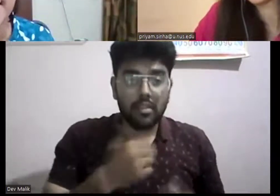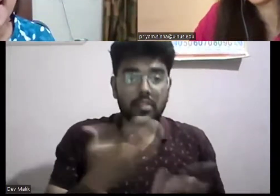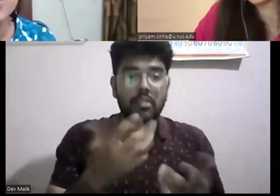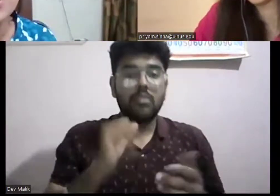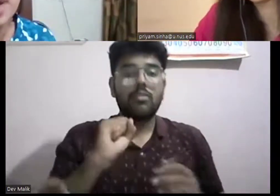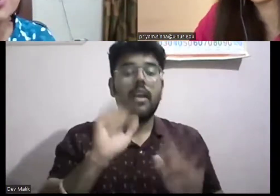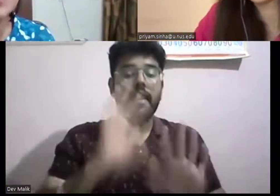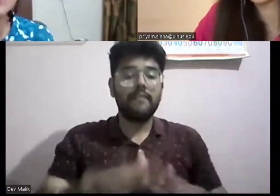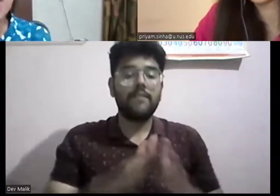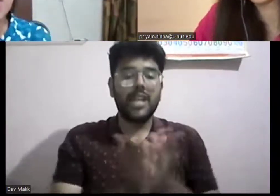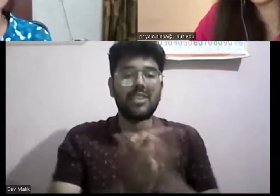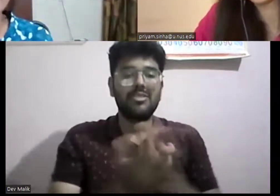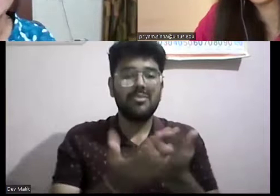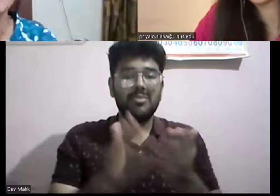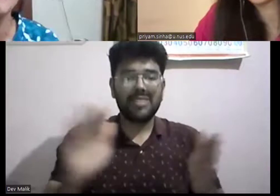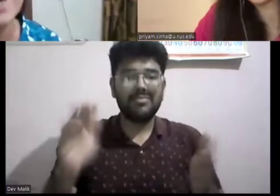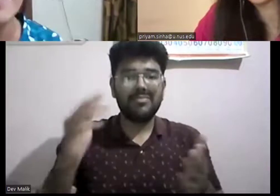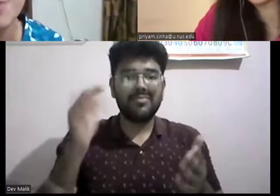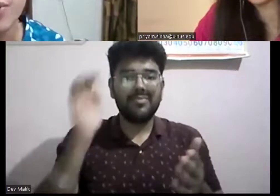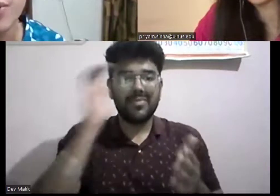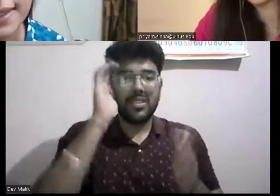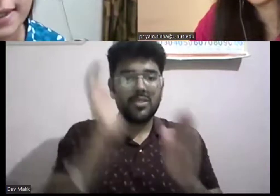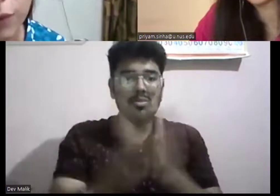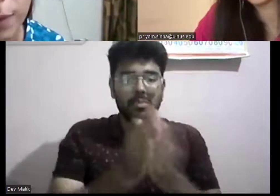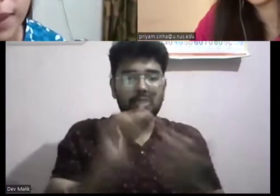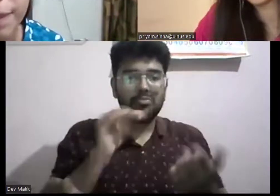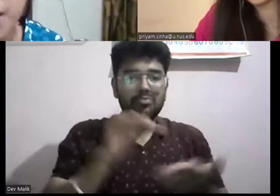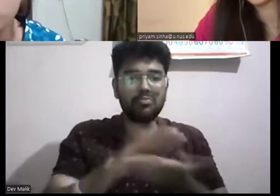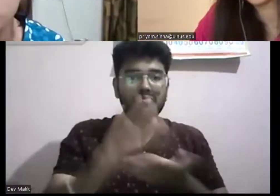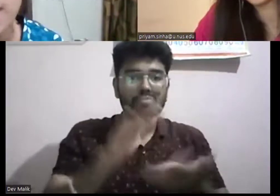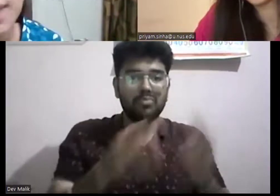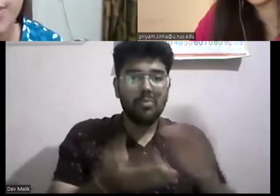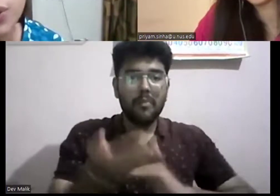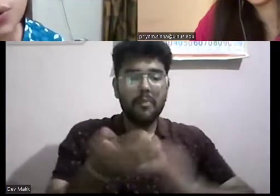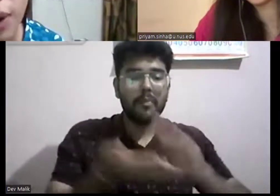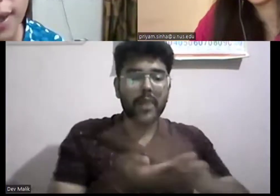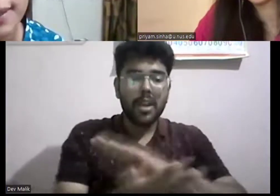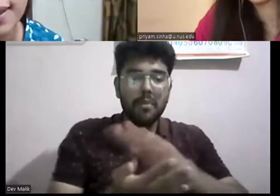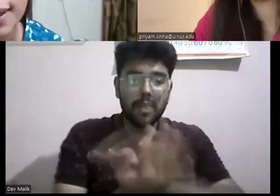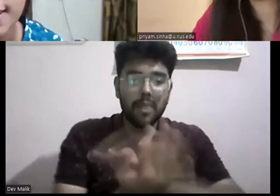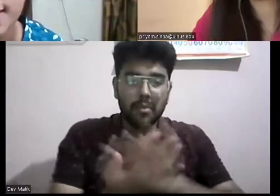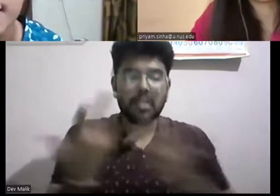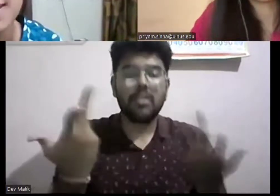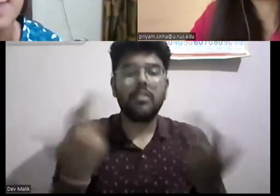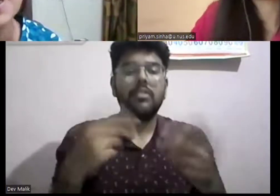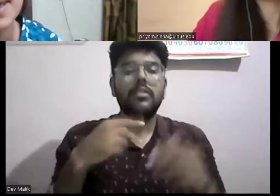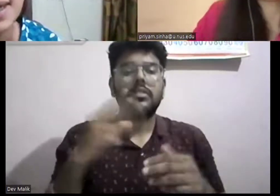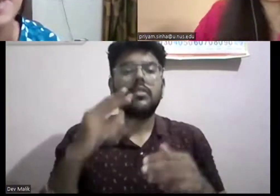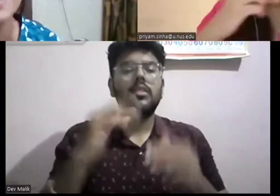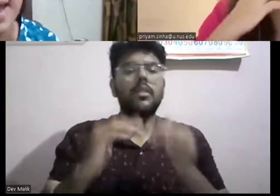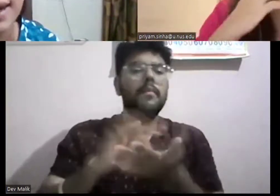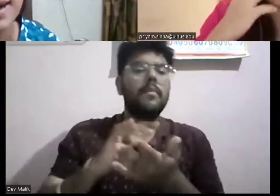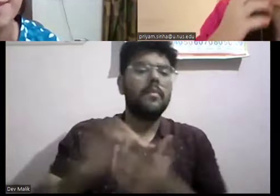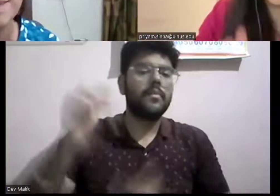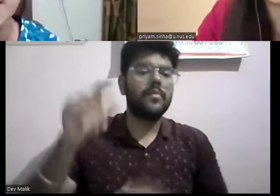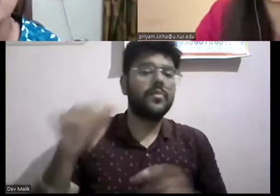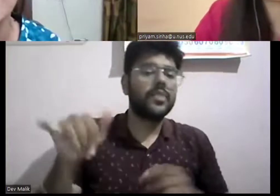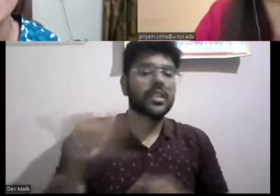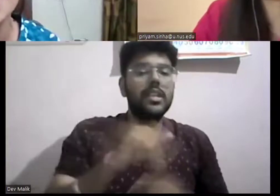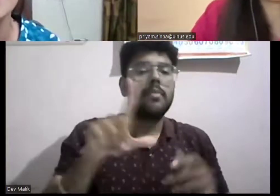press, and she comes across a very, very, very progressive woman. So she is able to voice her concerns. Similarly, like